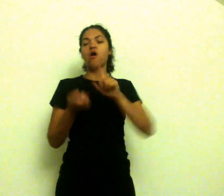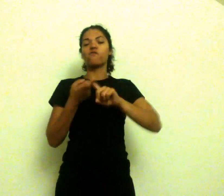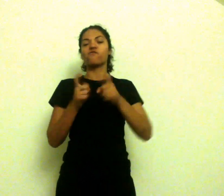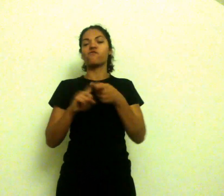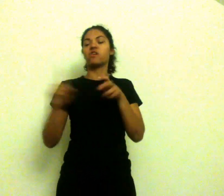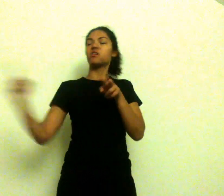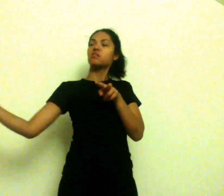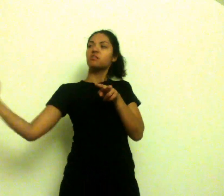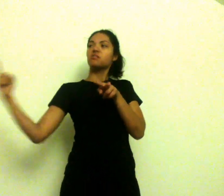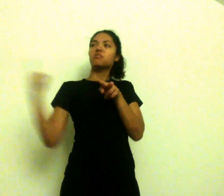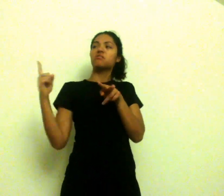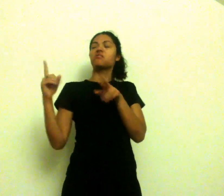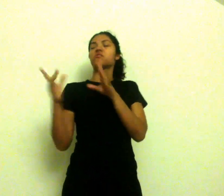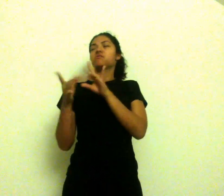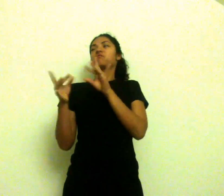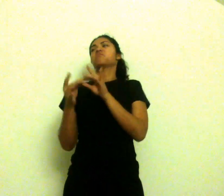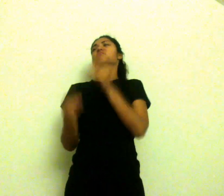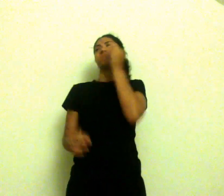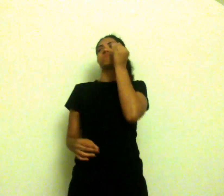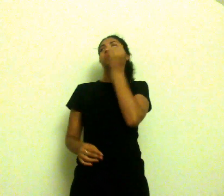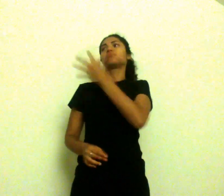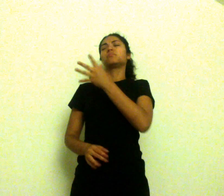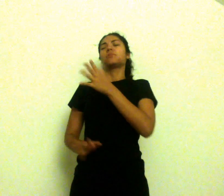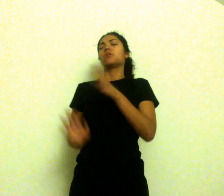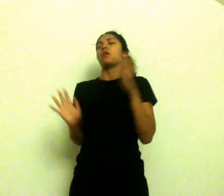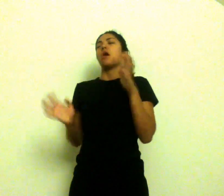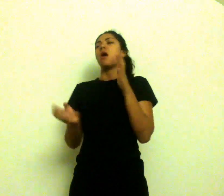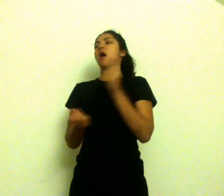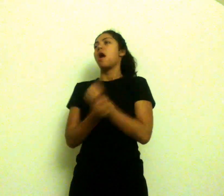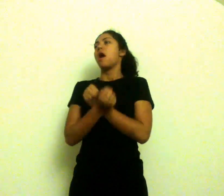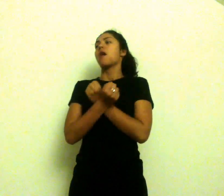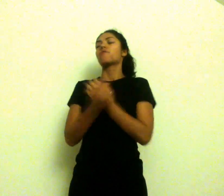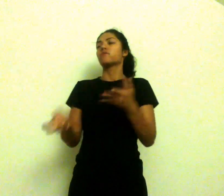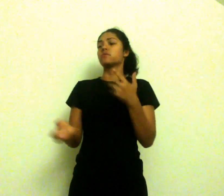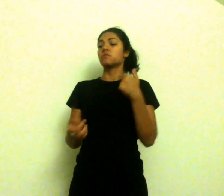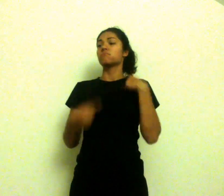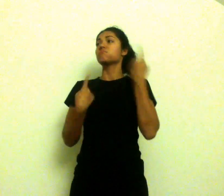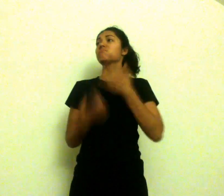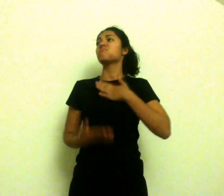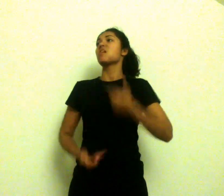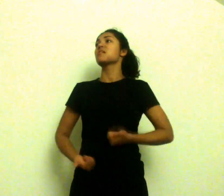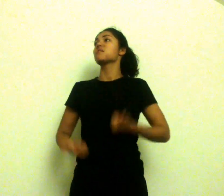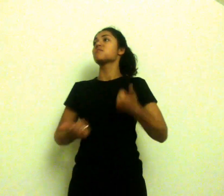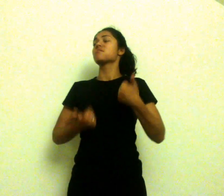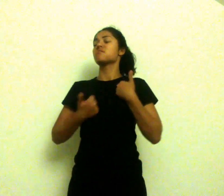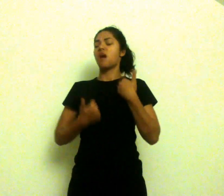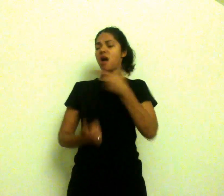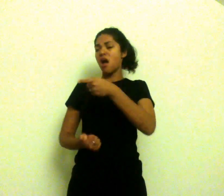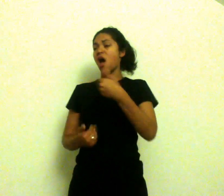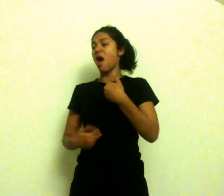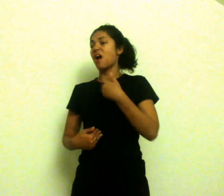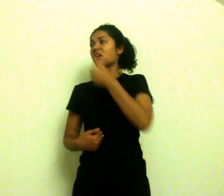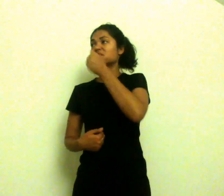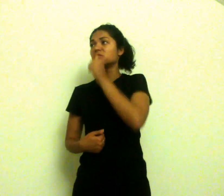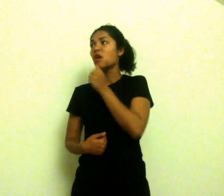written. He said, everything in the garden of life that portended pain and suffering, I